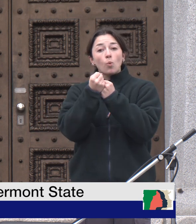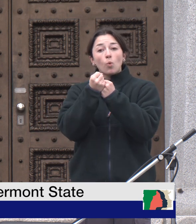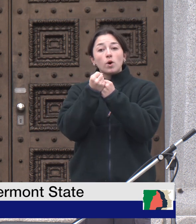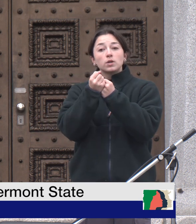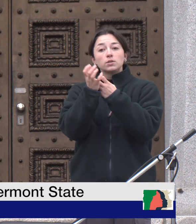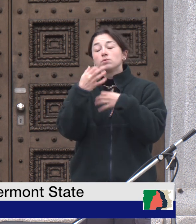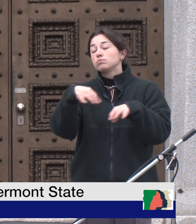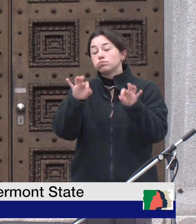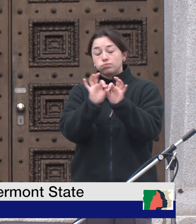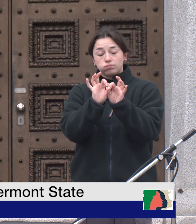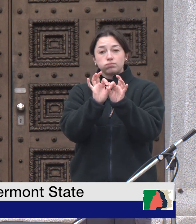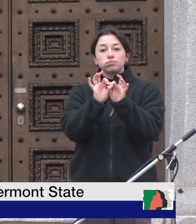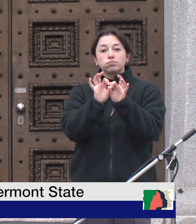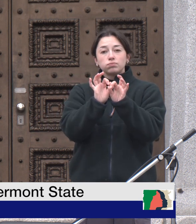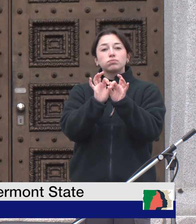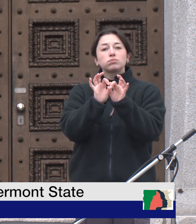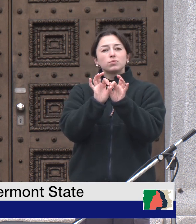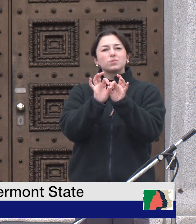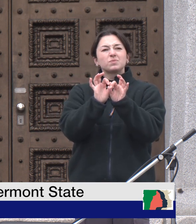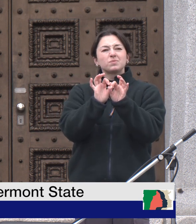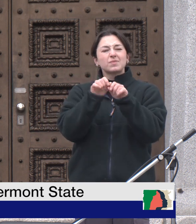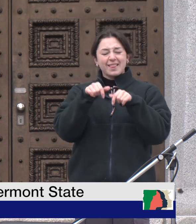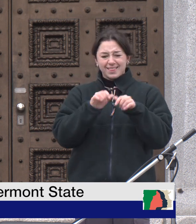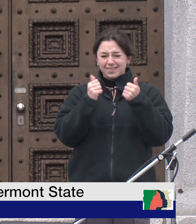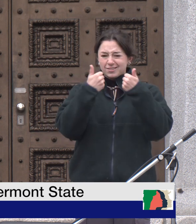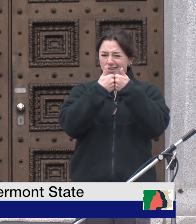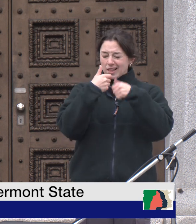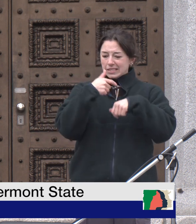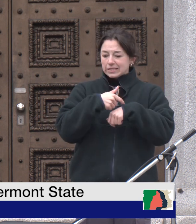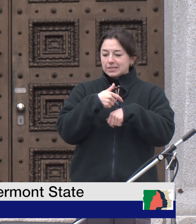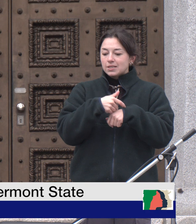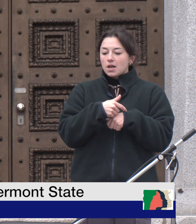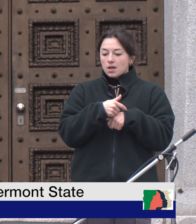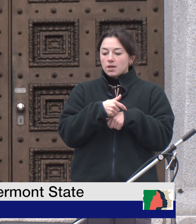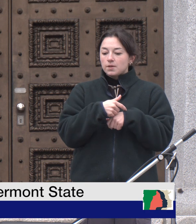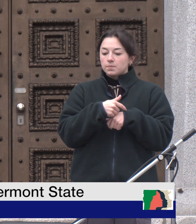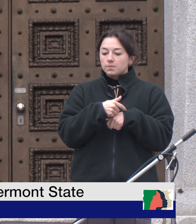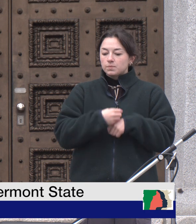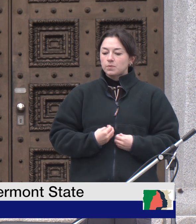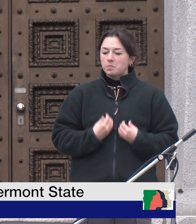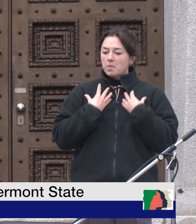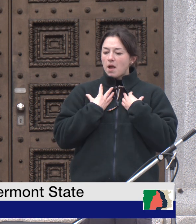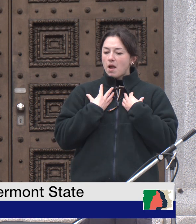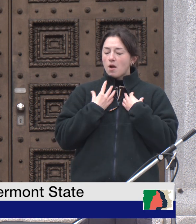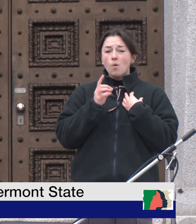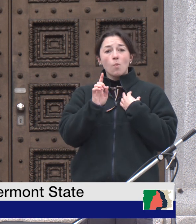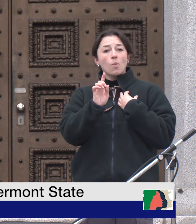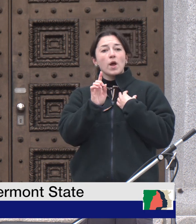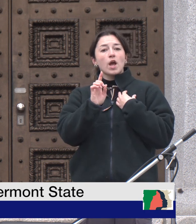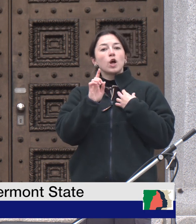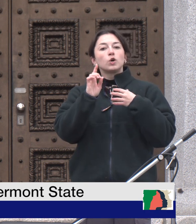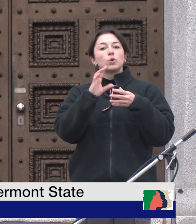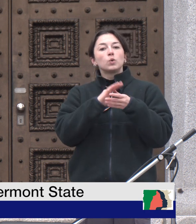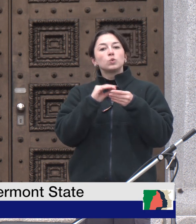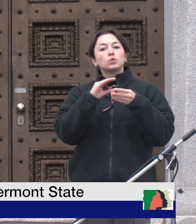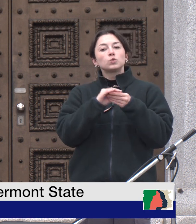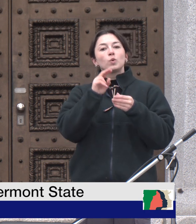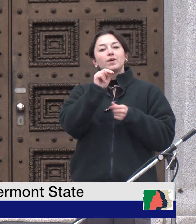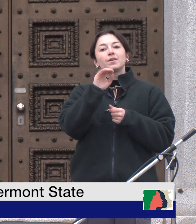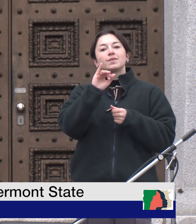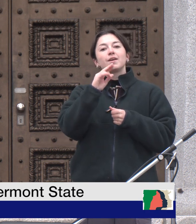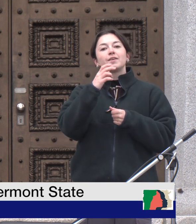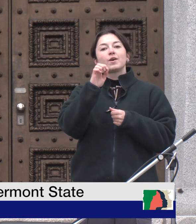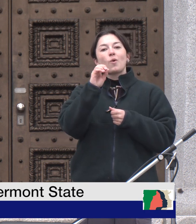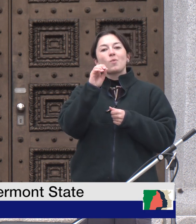steps. In these challenging times, we can draw inspiration from stories like that of Sir Nicholas